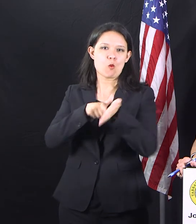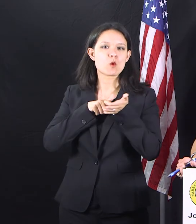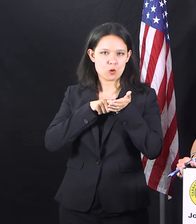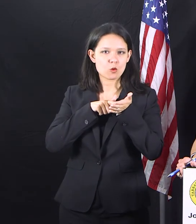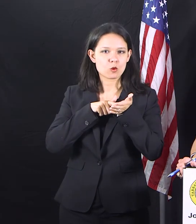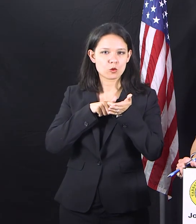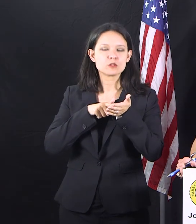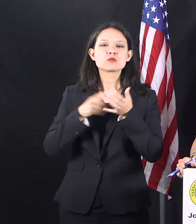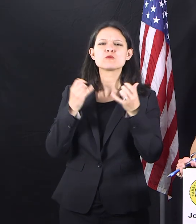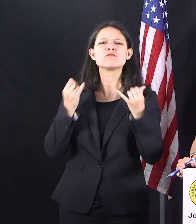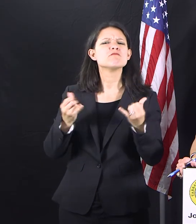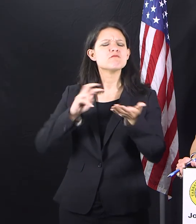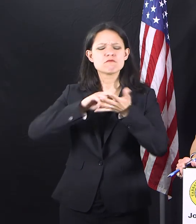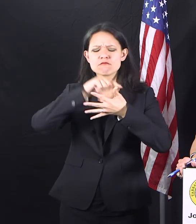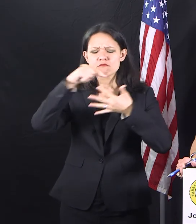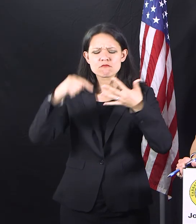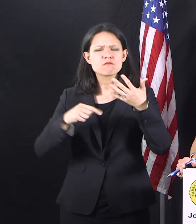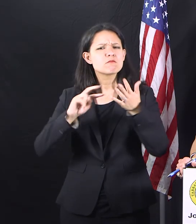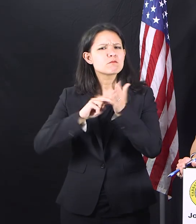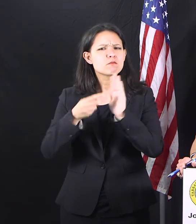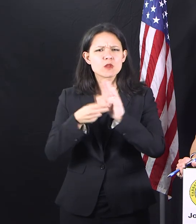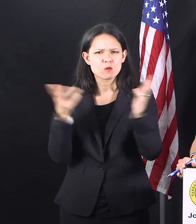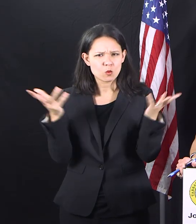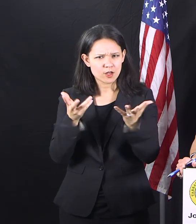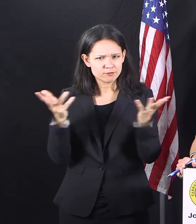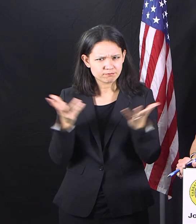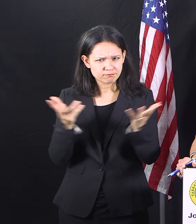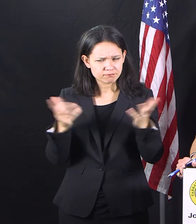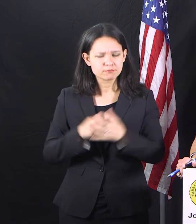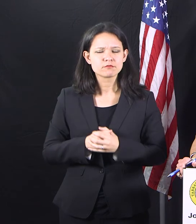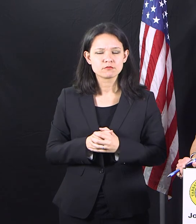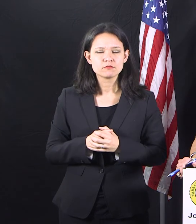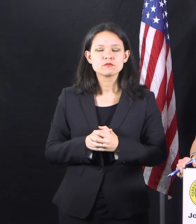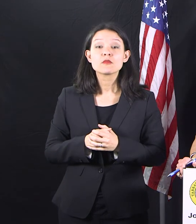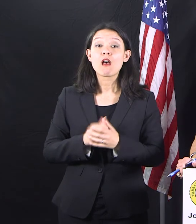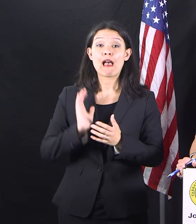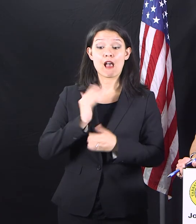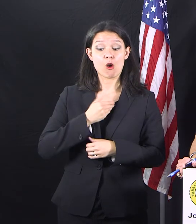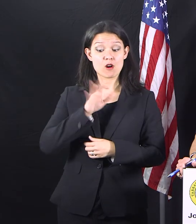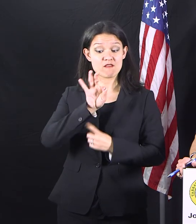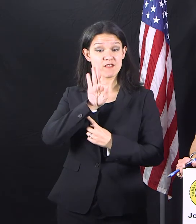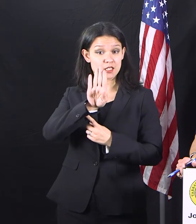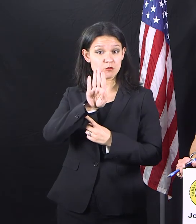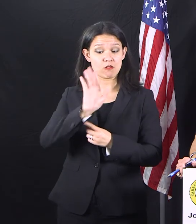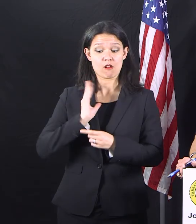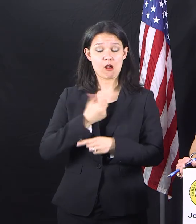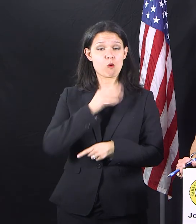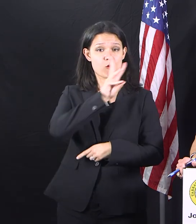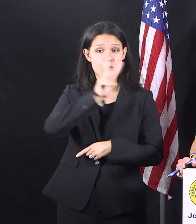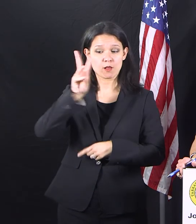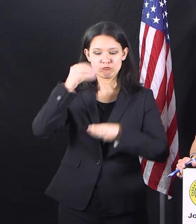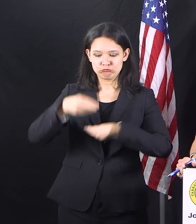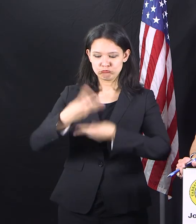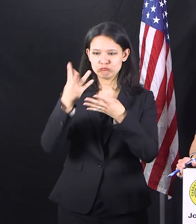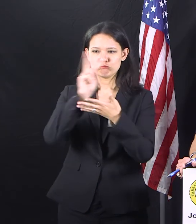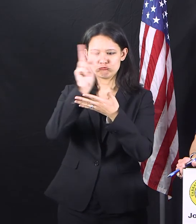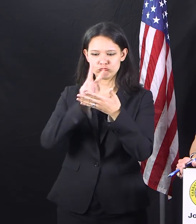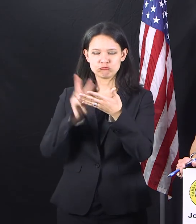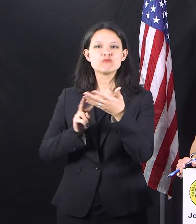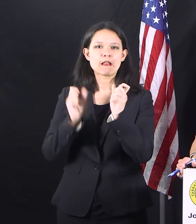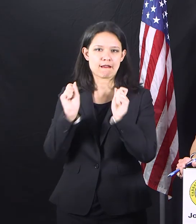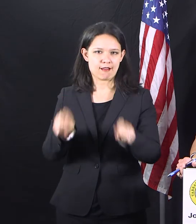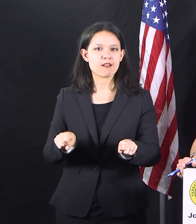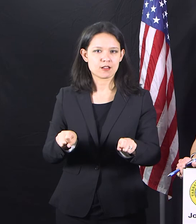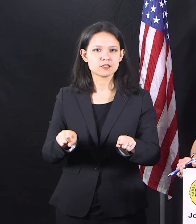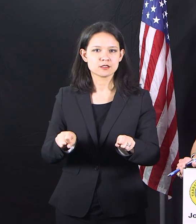real briefly what that entails. You should have been able to find it on our Facebook and on our website already. But we